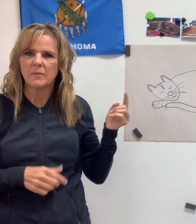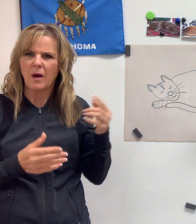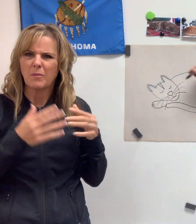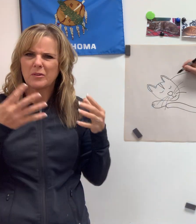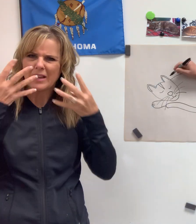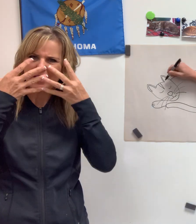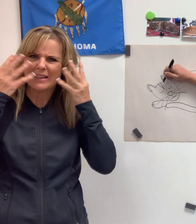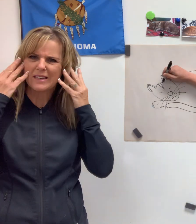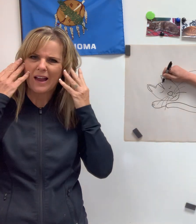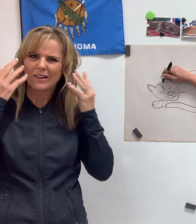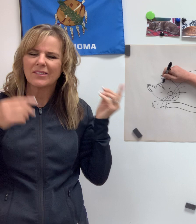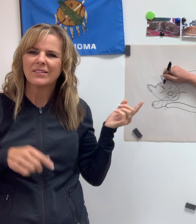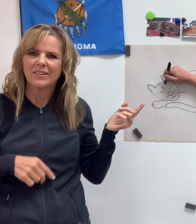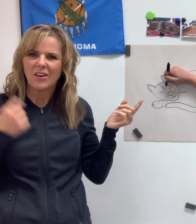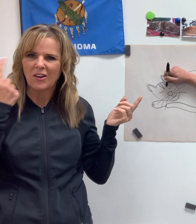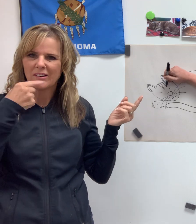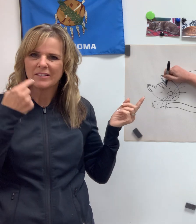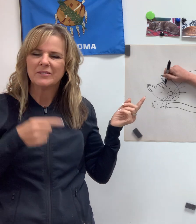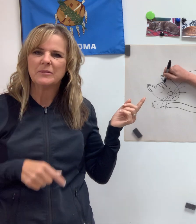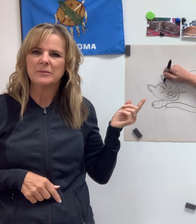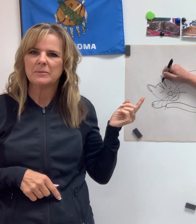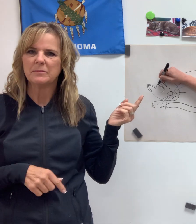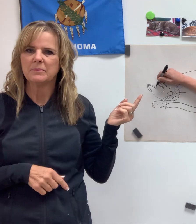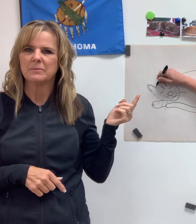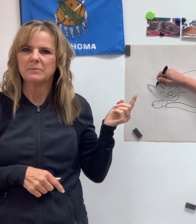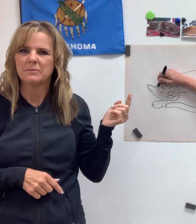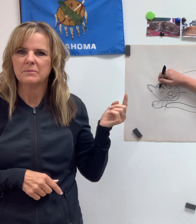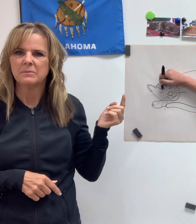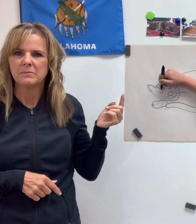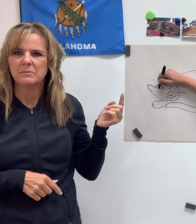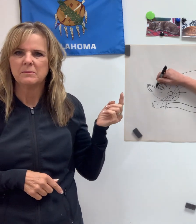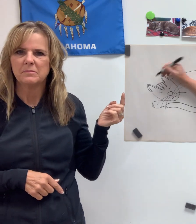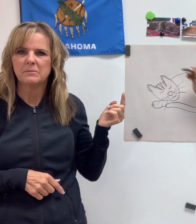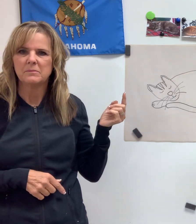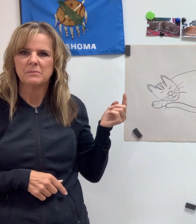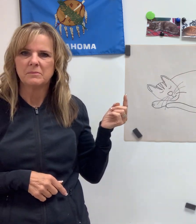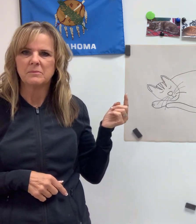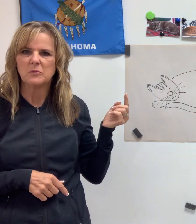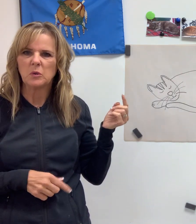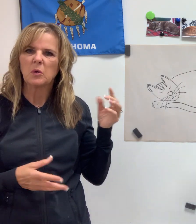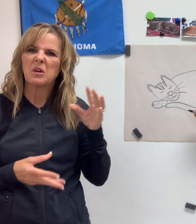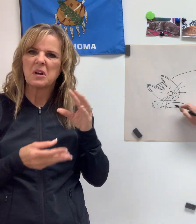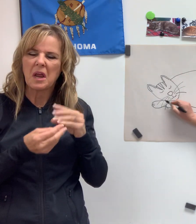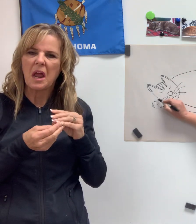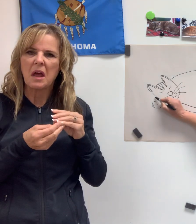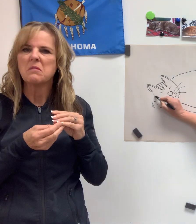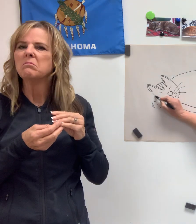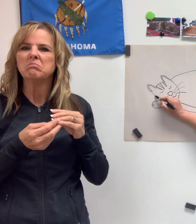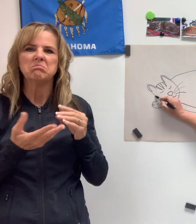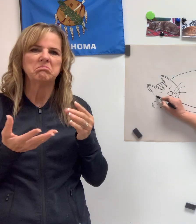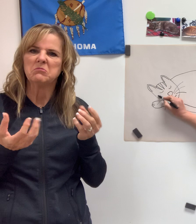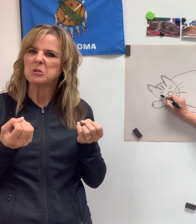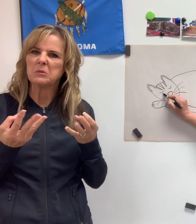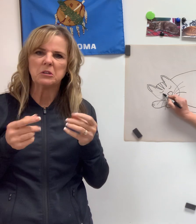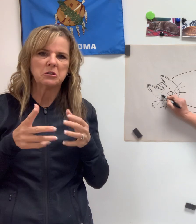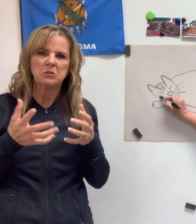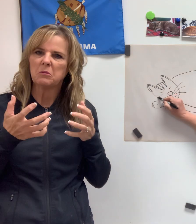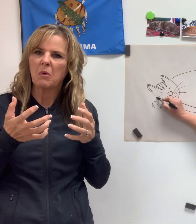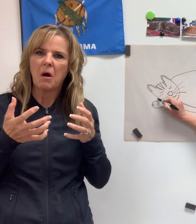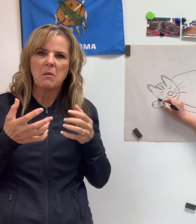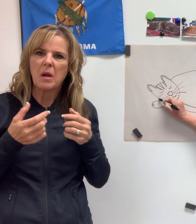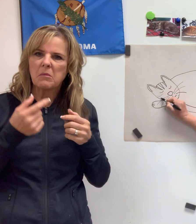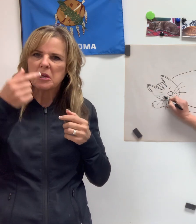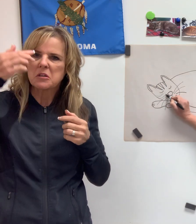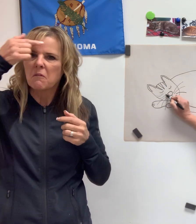tiger stripe, right? Down and back up. You can add a few on the forehead. You could add a few little skinny stripes on